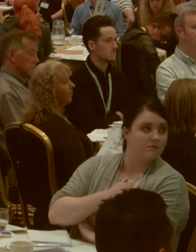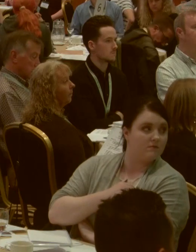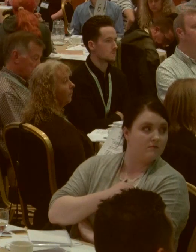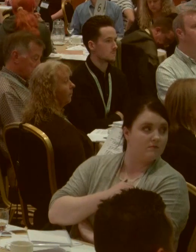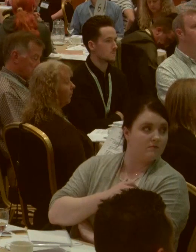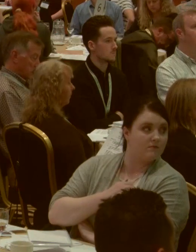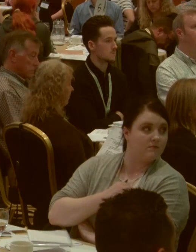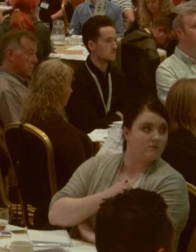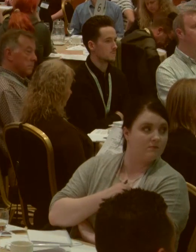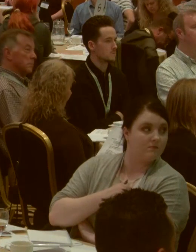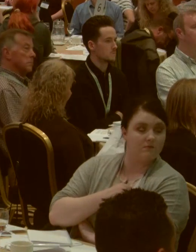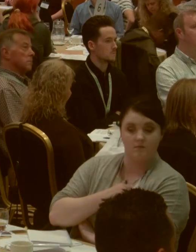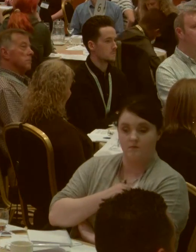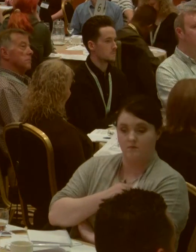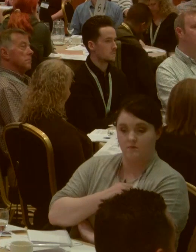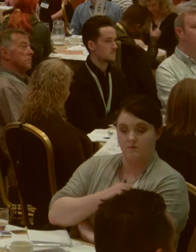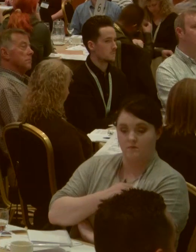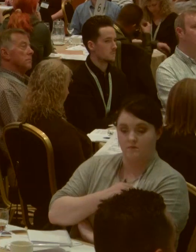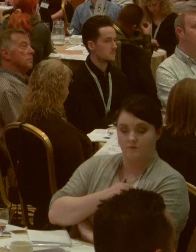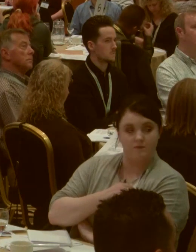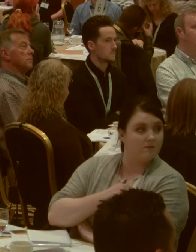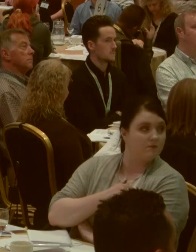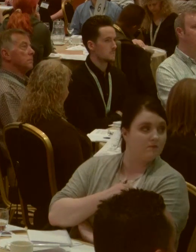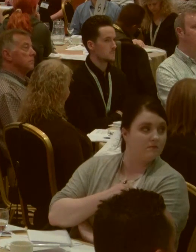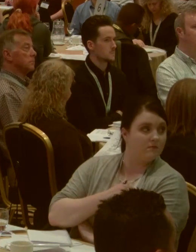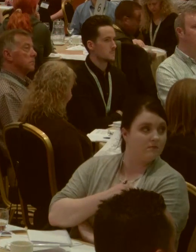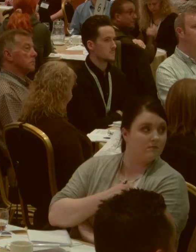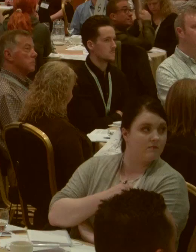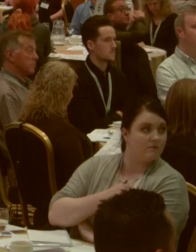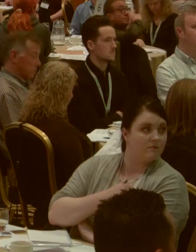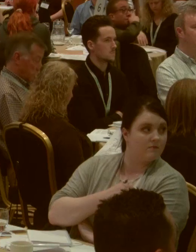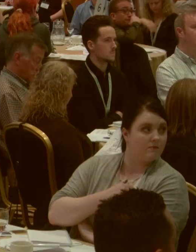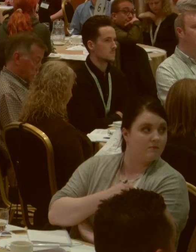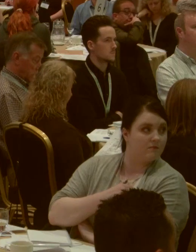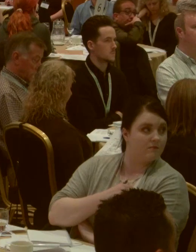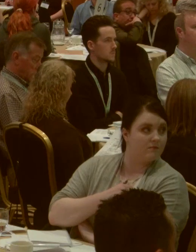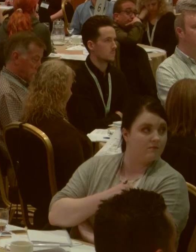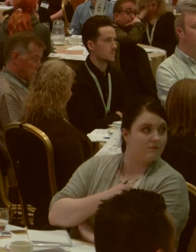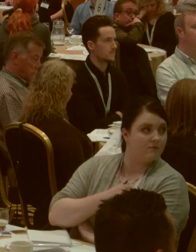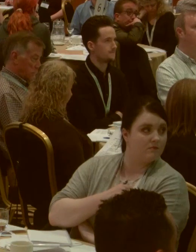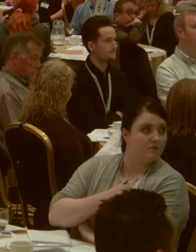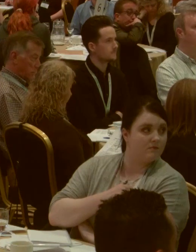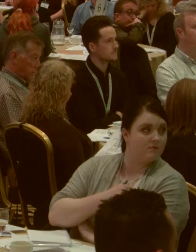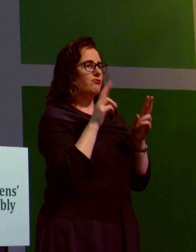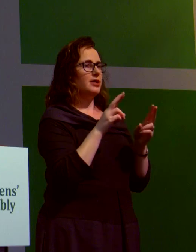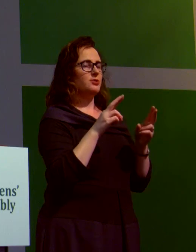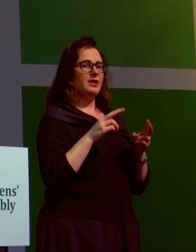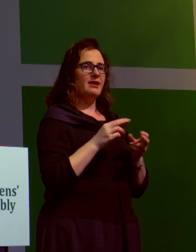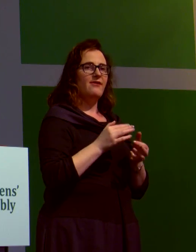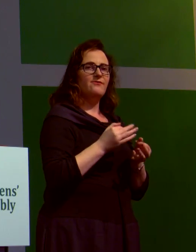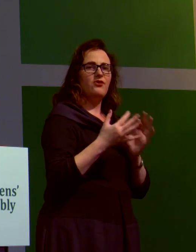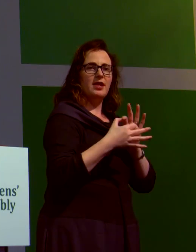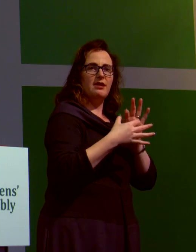charters and these instruments, such as the right to healthcare, the right to privacy, the right to freedom from torture and cruel, inhuman and